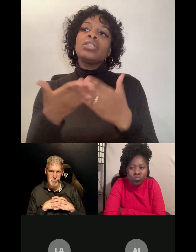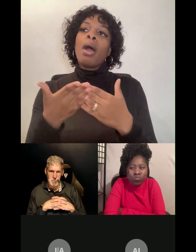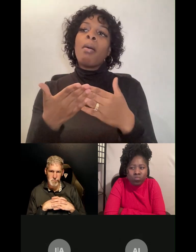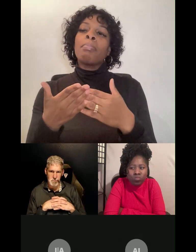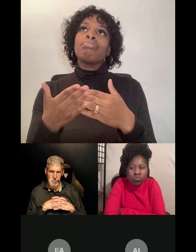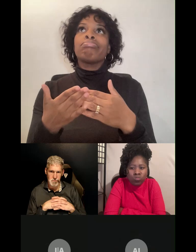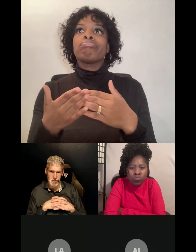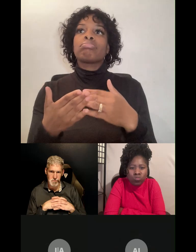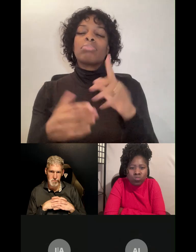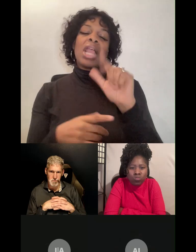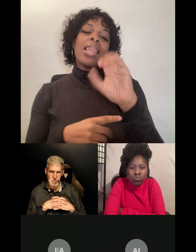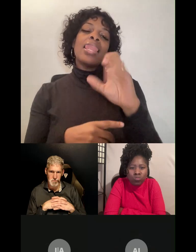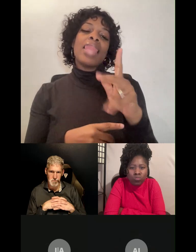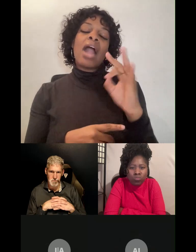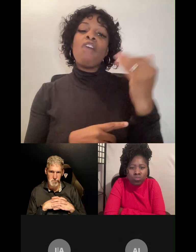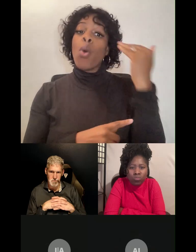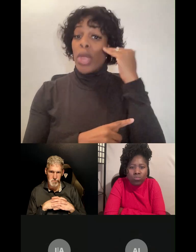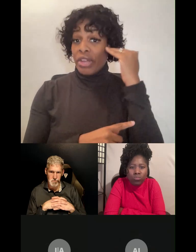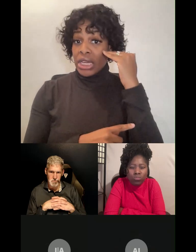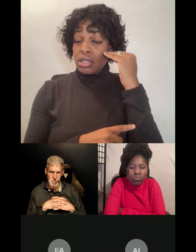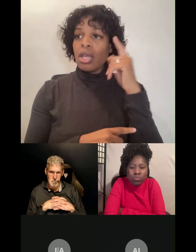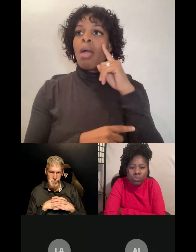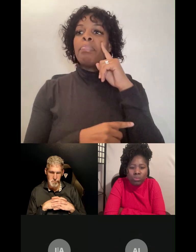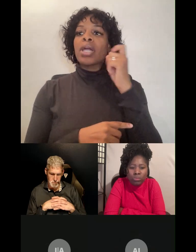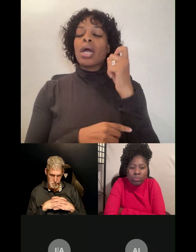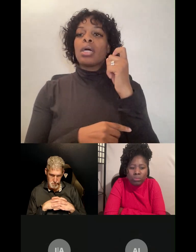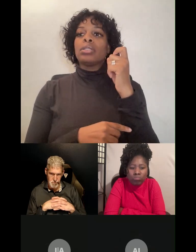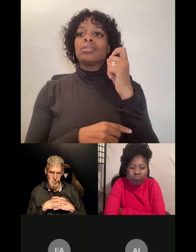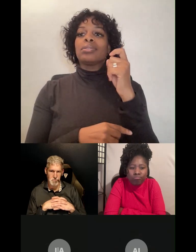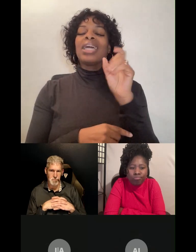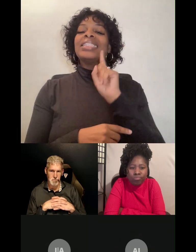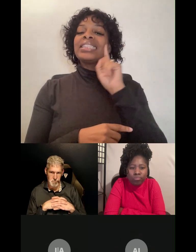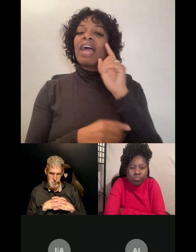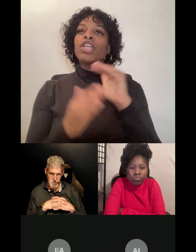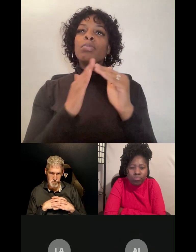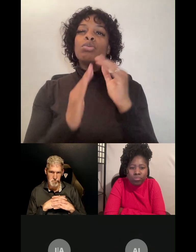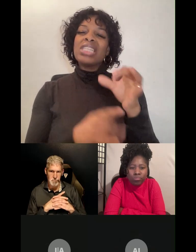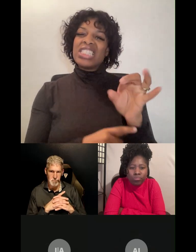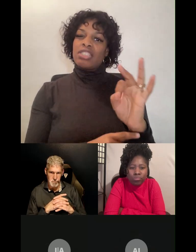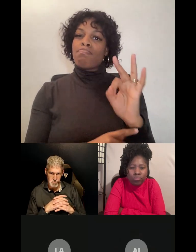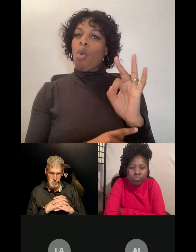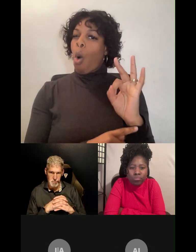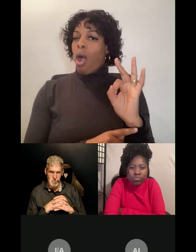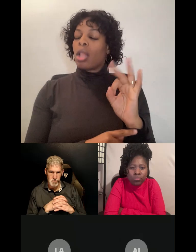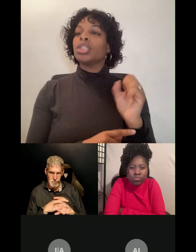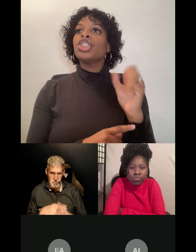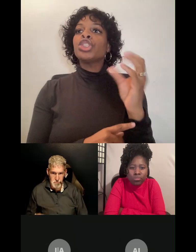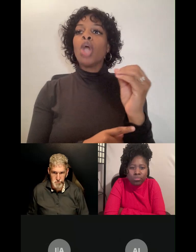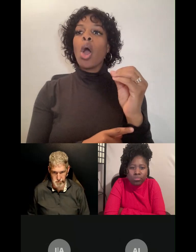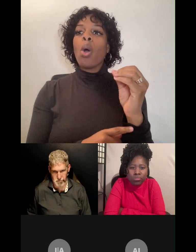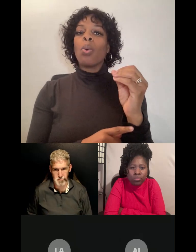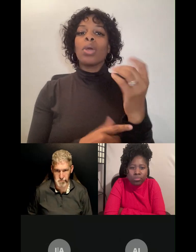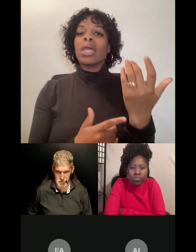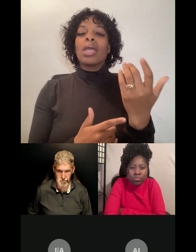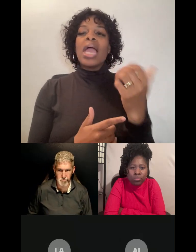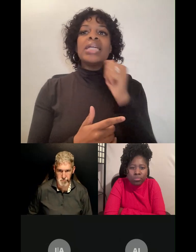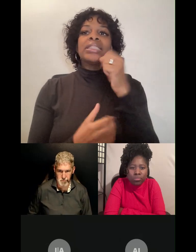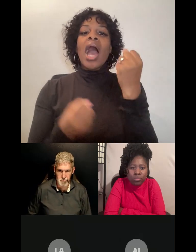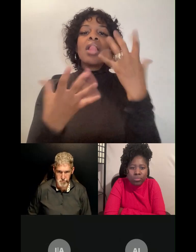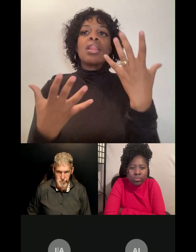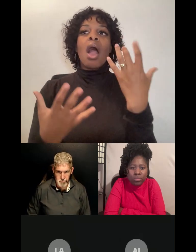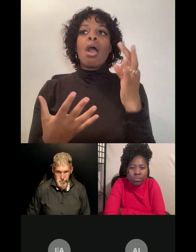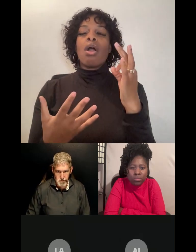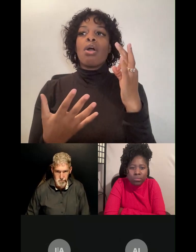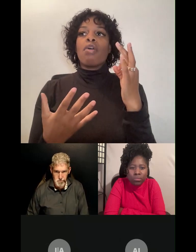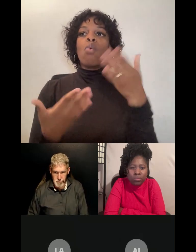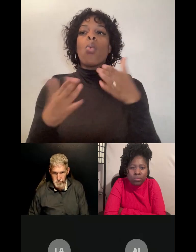Still there's some lack of awareness because that community is small. So it's